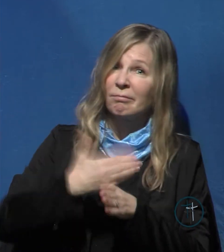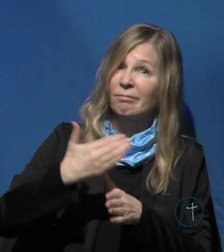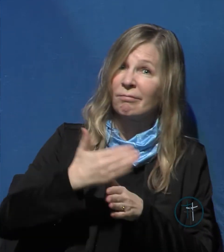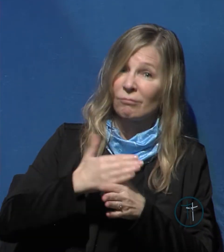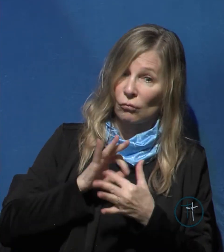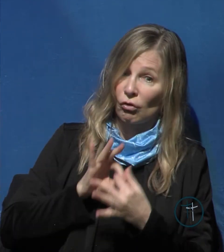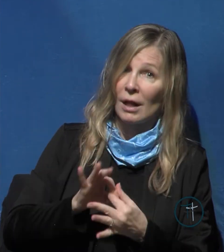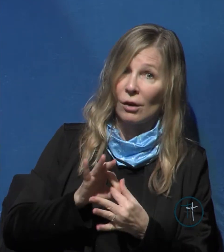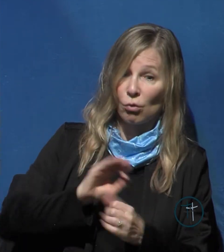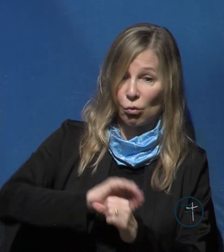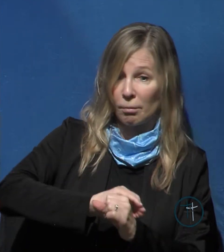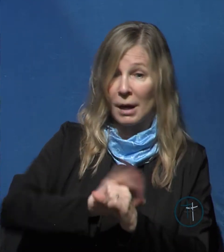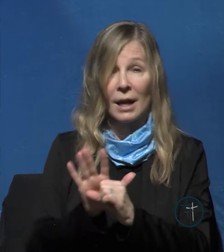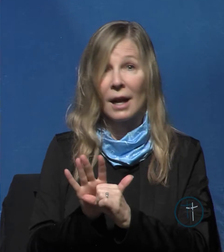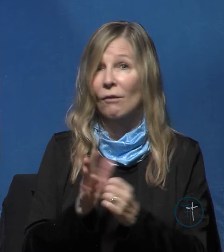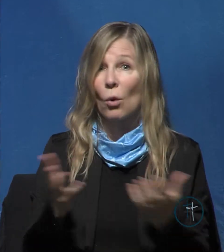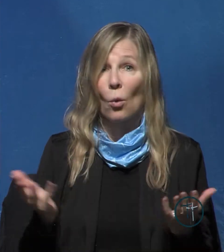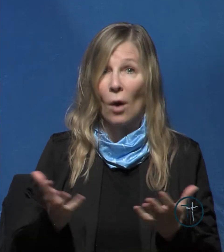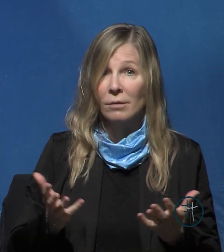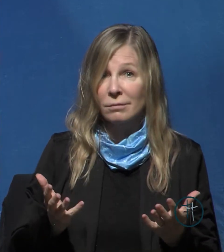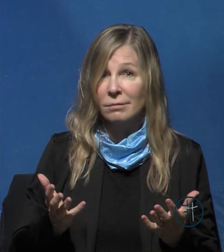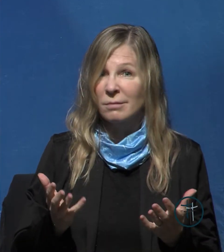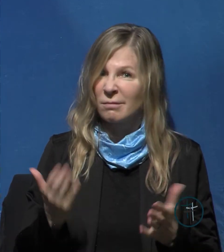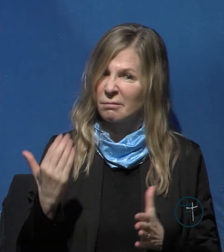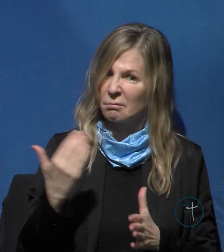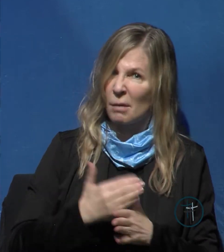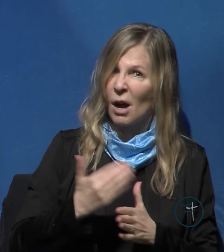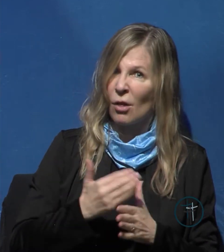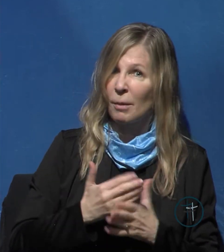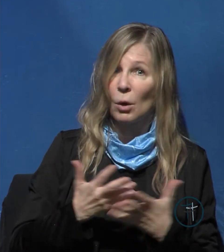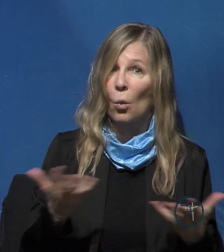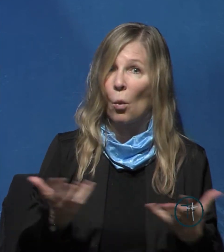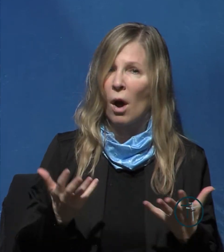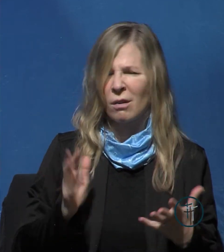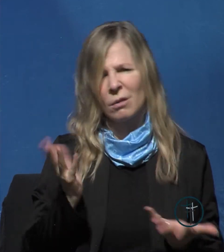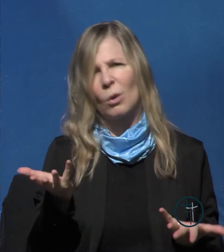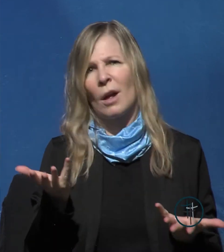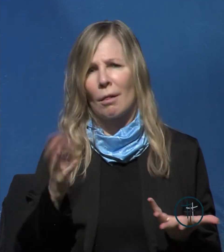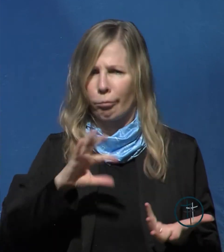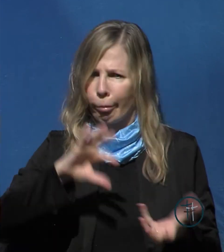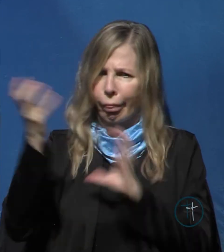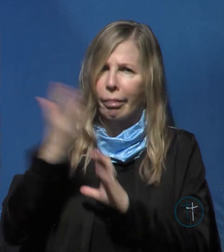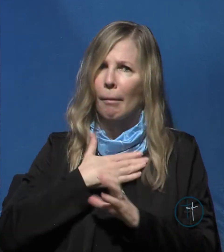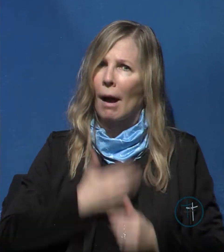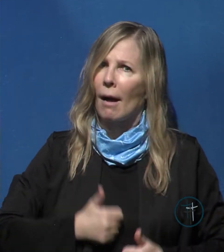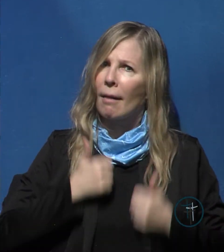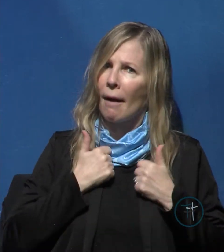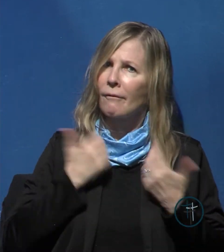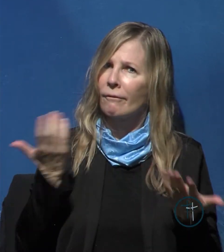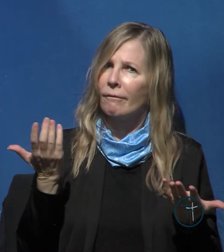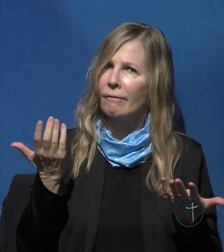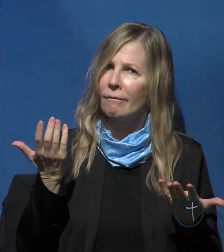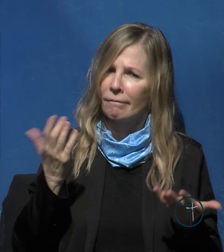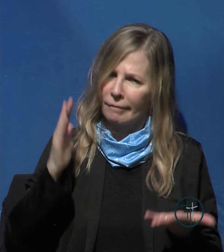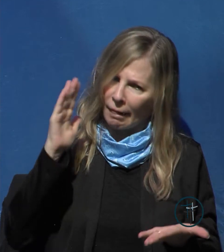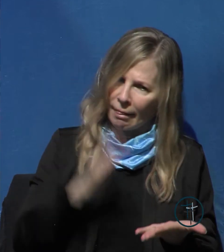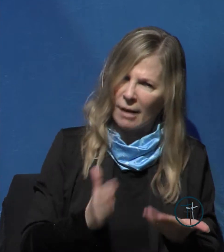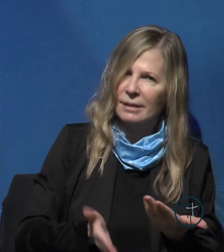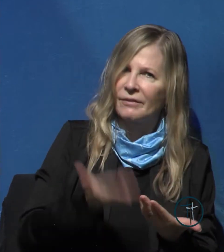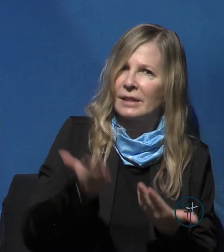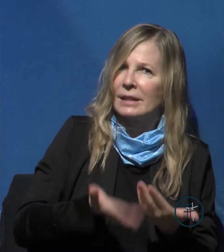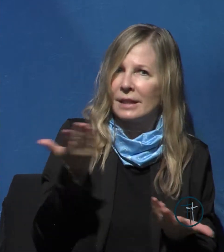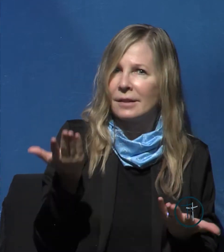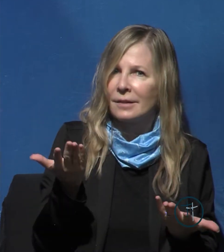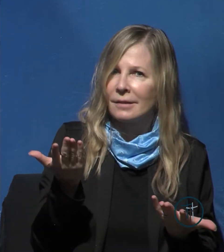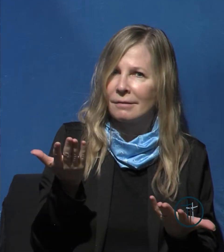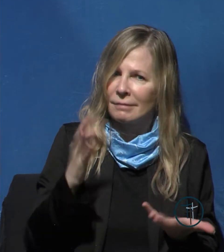pandemic are really the things that make my life less convenient, and they disrupt what I want.